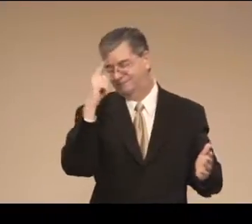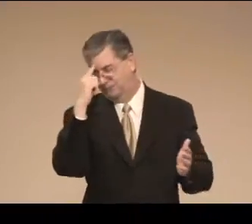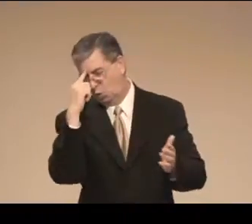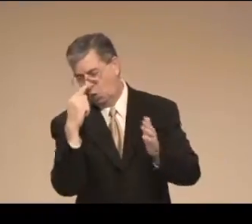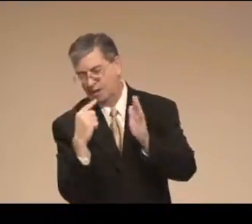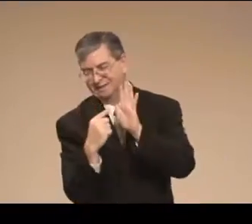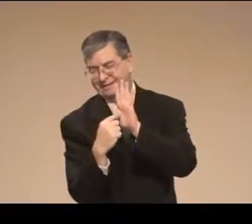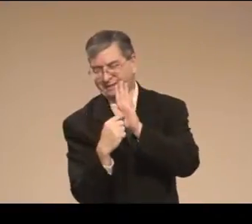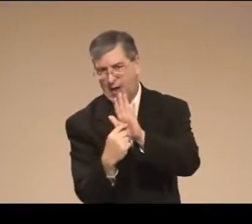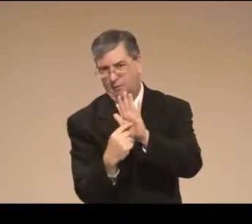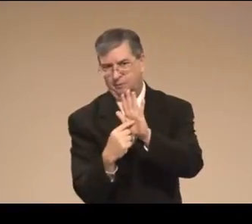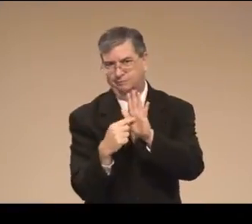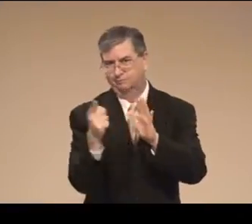And he was the least of his family.